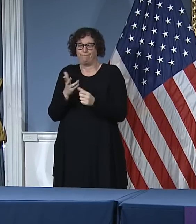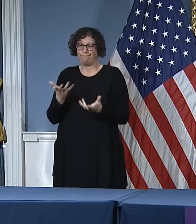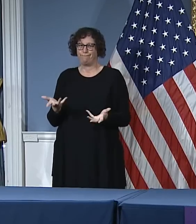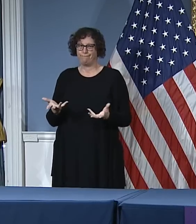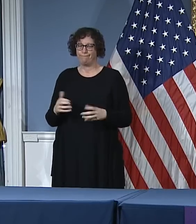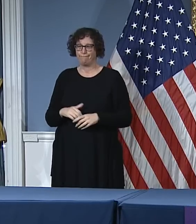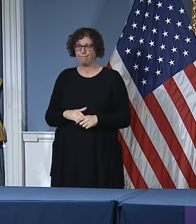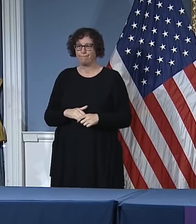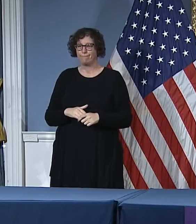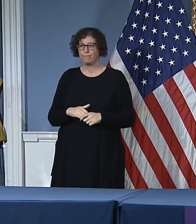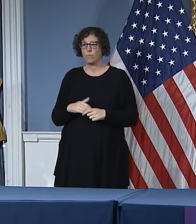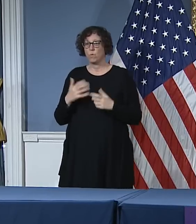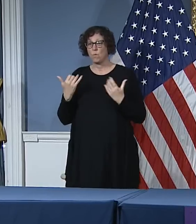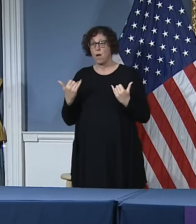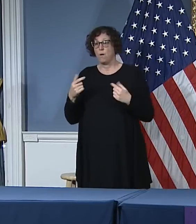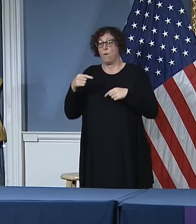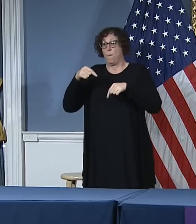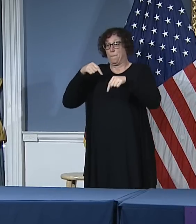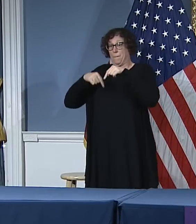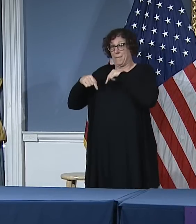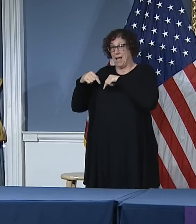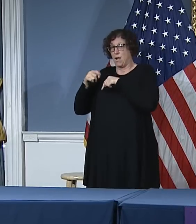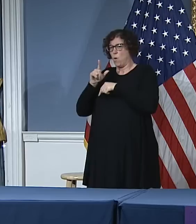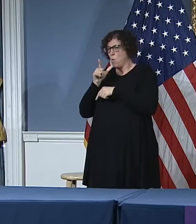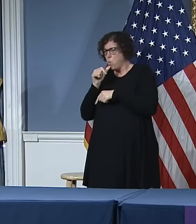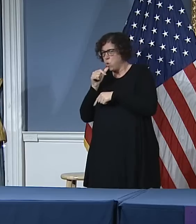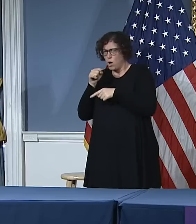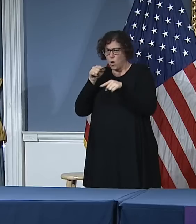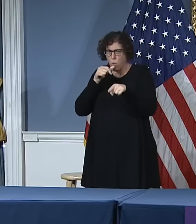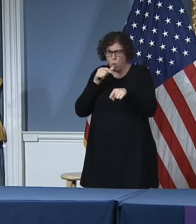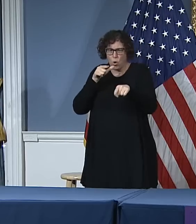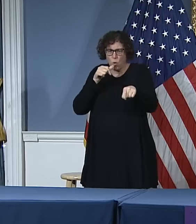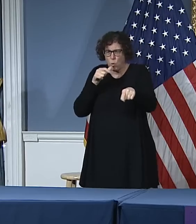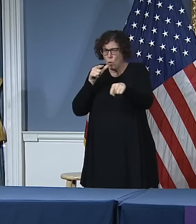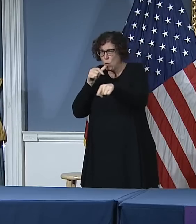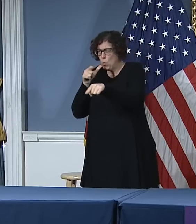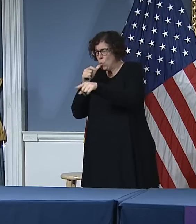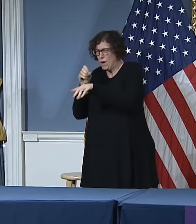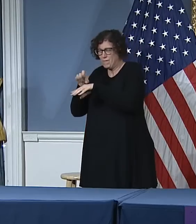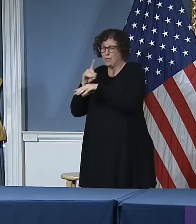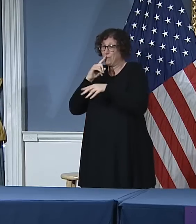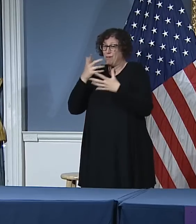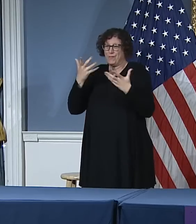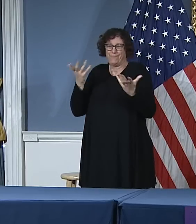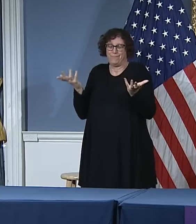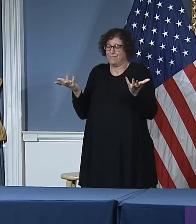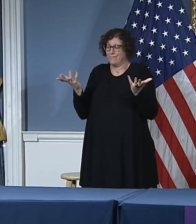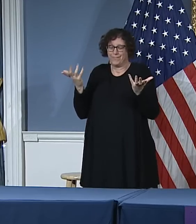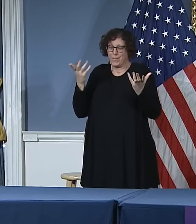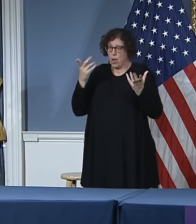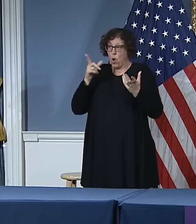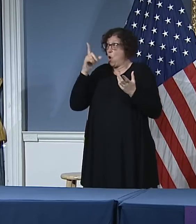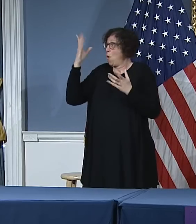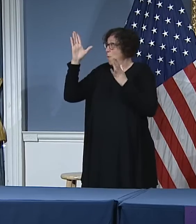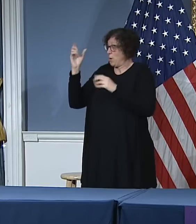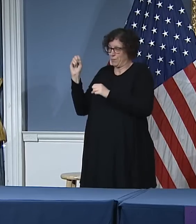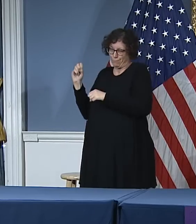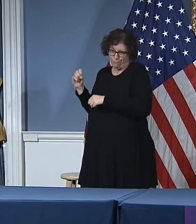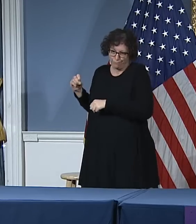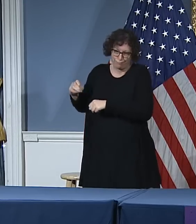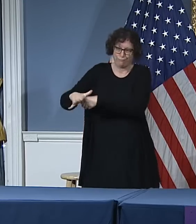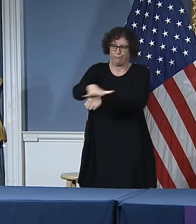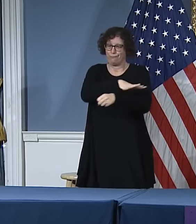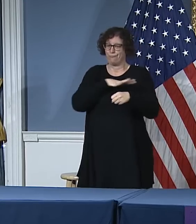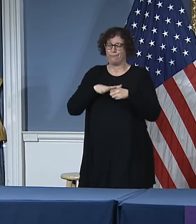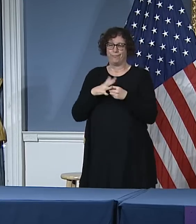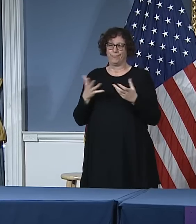to the point source. The other thing I want to just emphasize is that even though we are learning more and more about